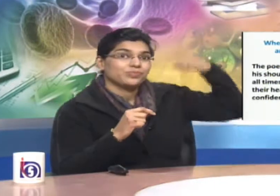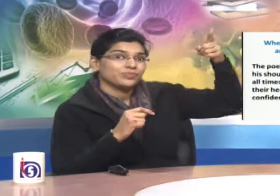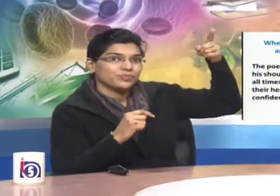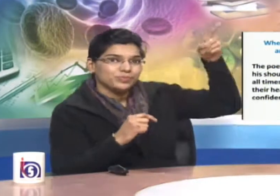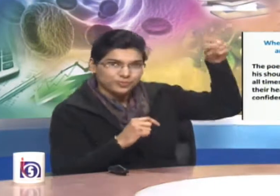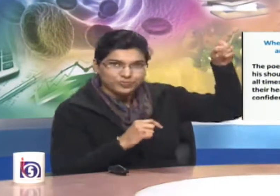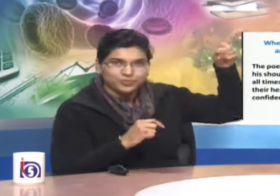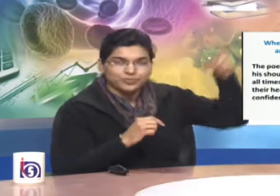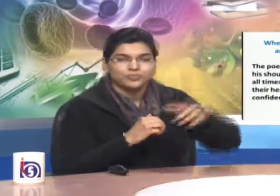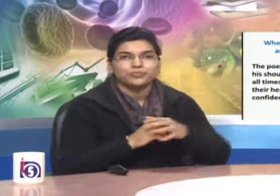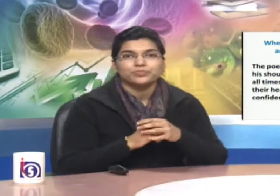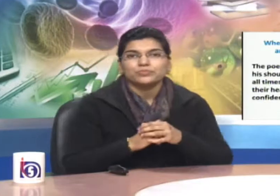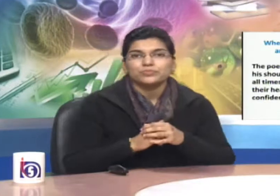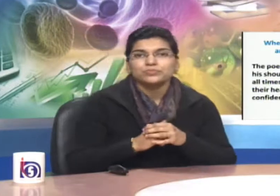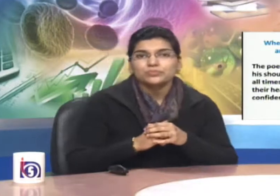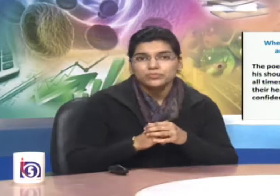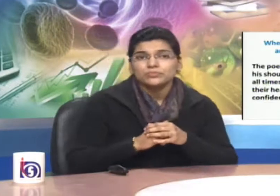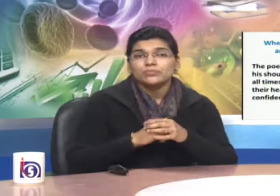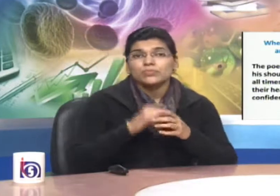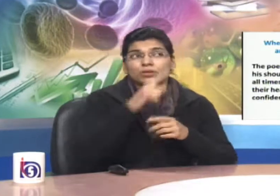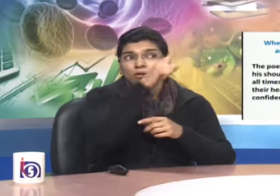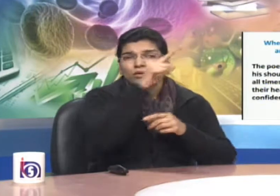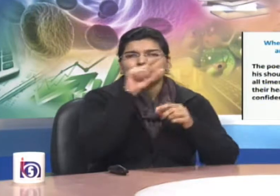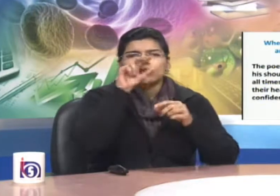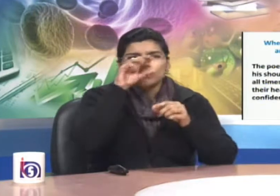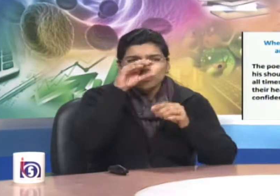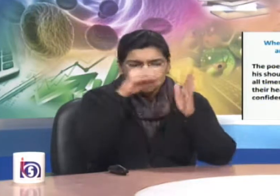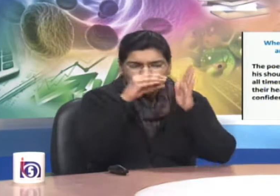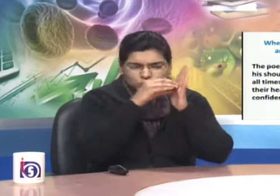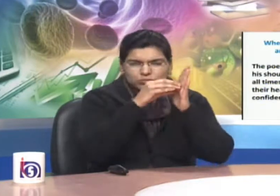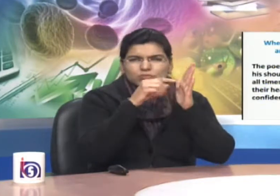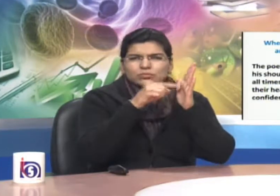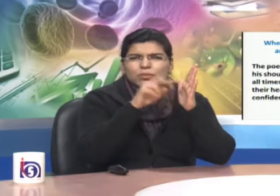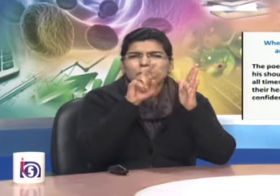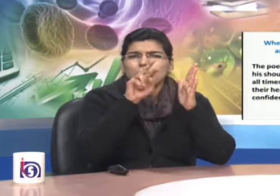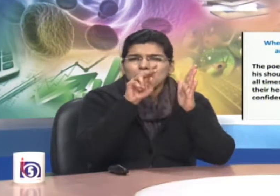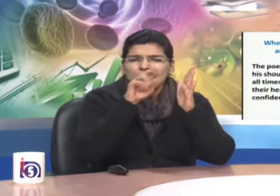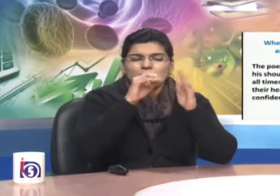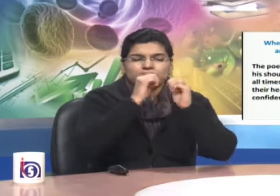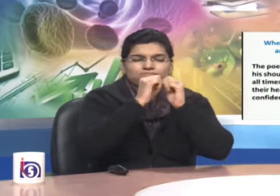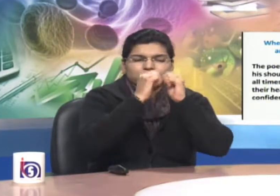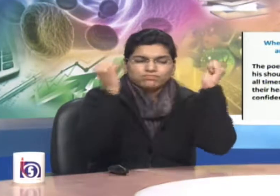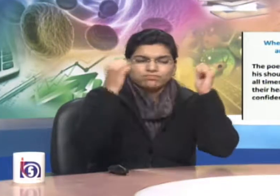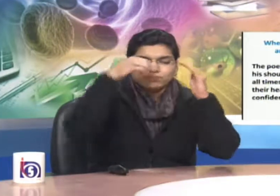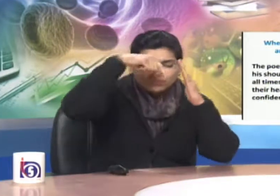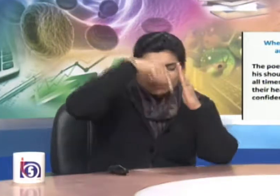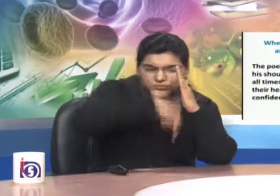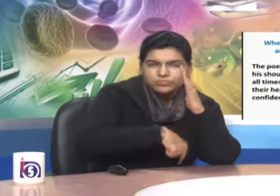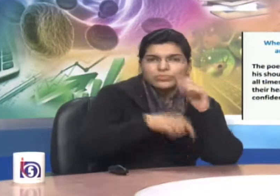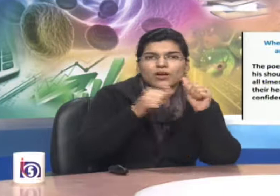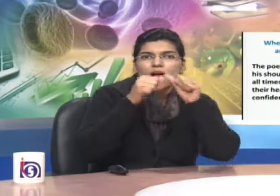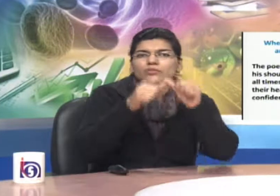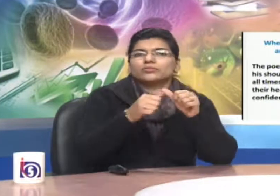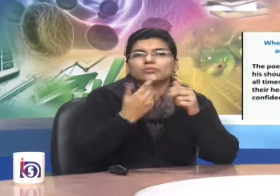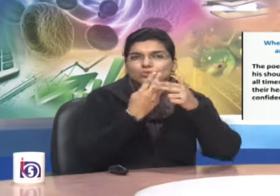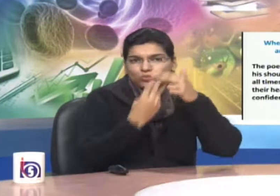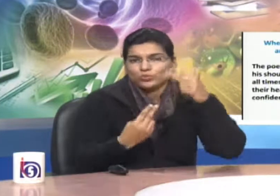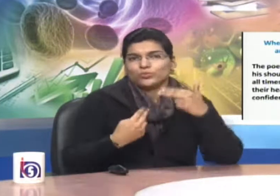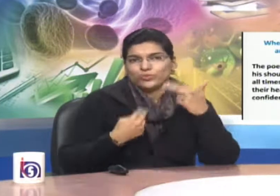learning the meaning of the poem. The blue lines are the poem and the